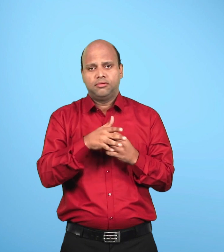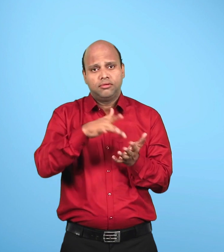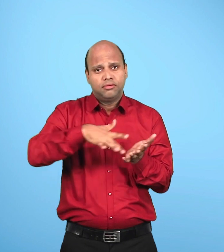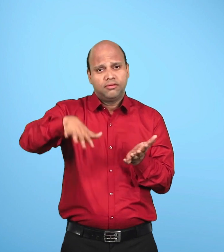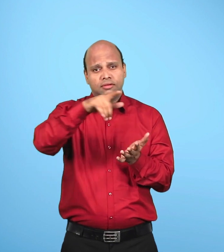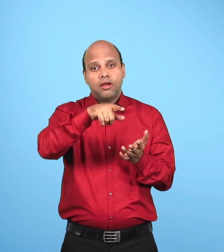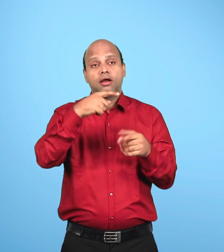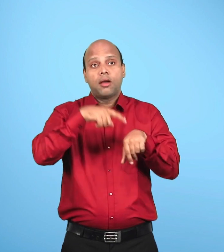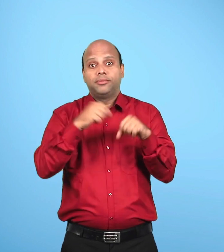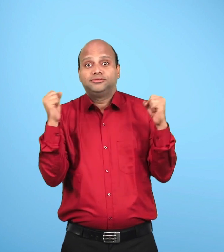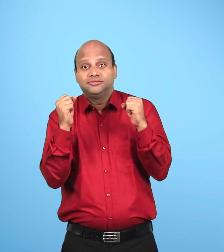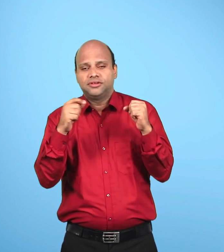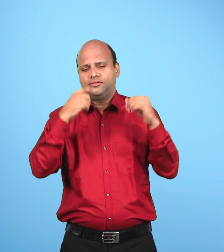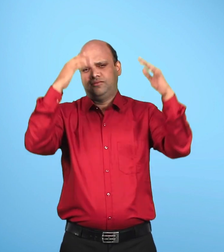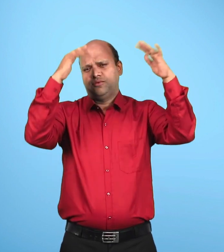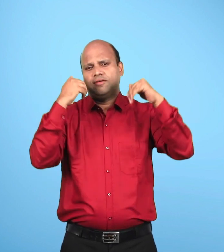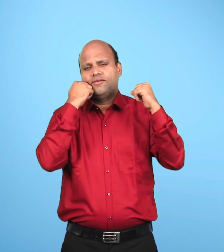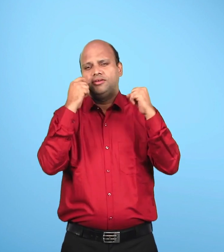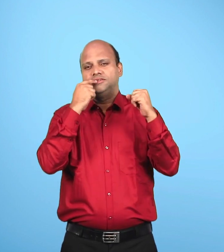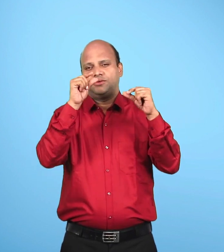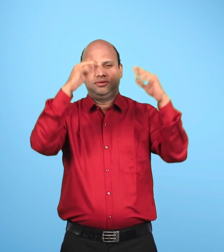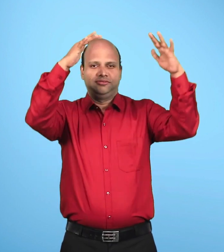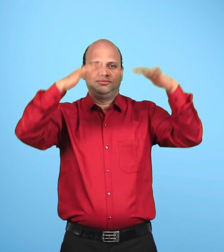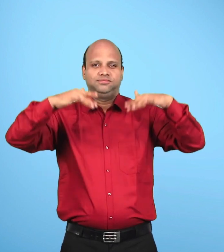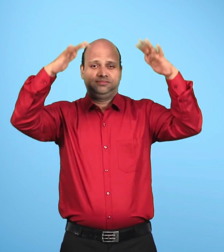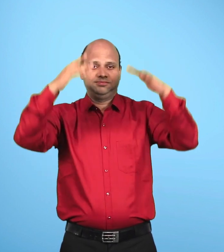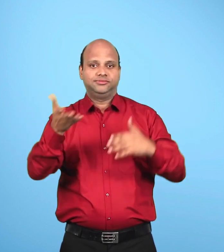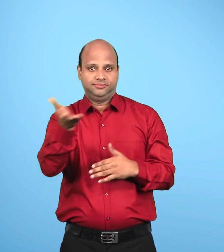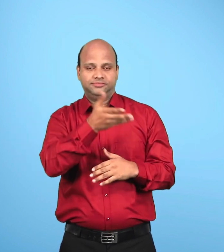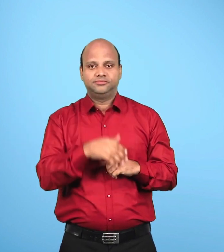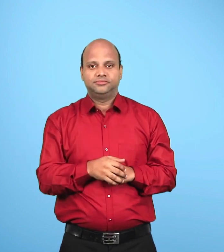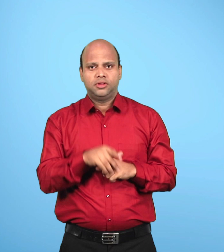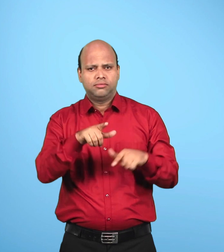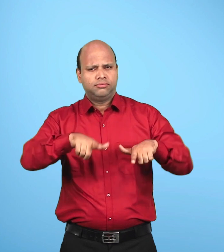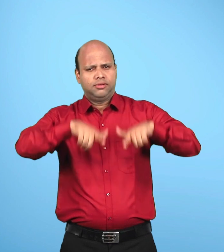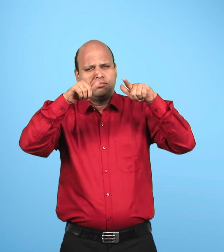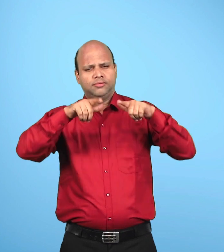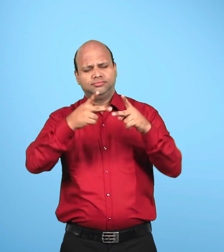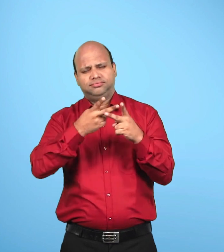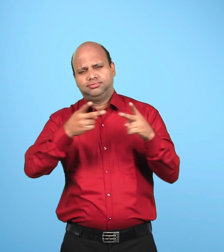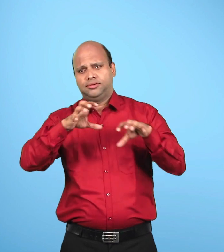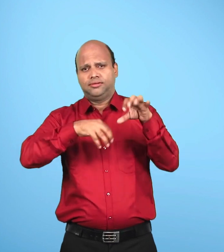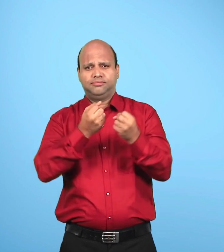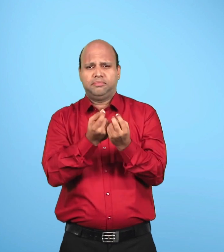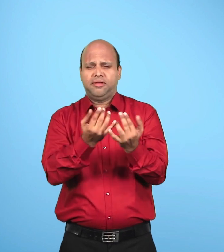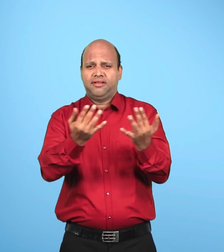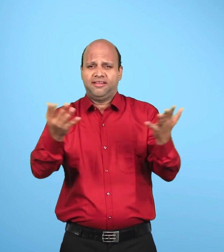areas, snowfall may take place in winters. There is a large variety of plants